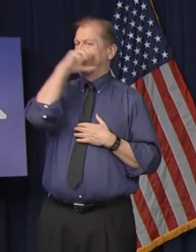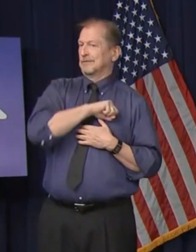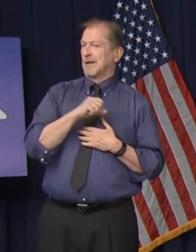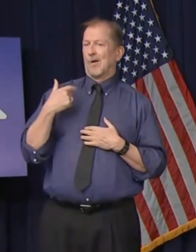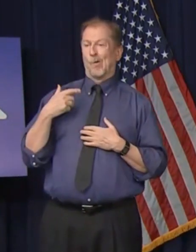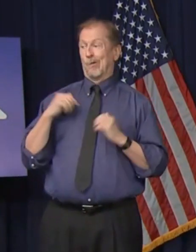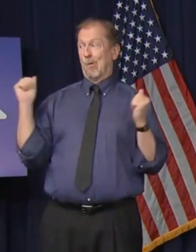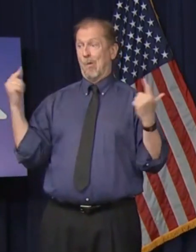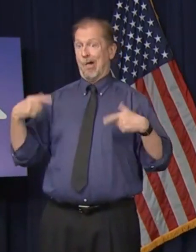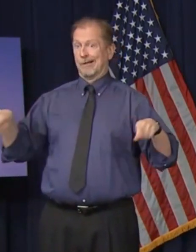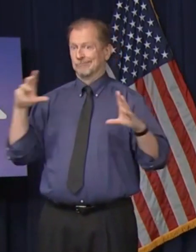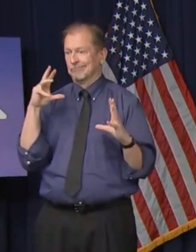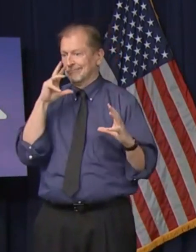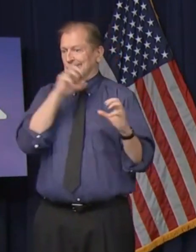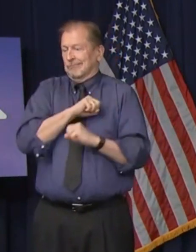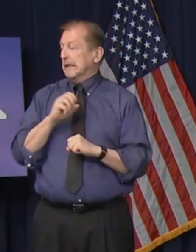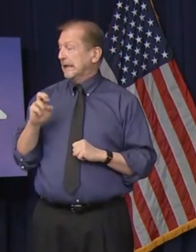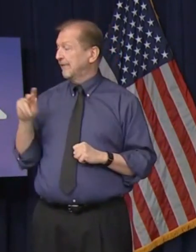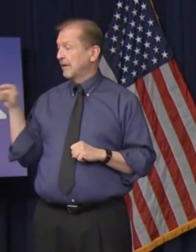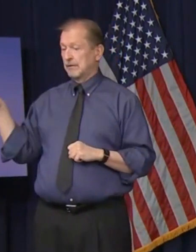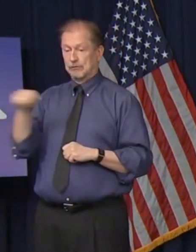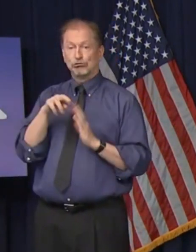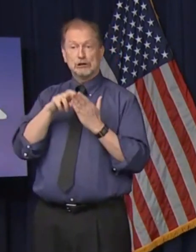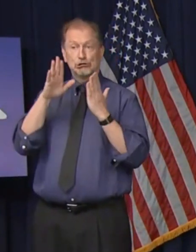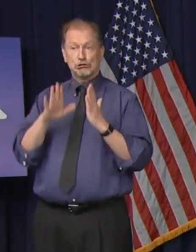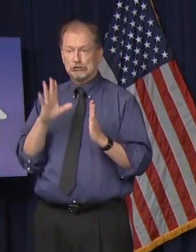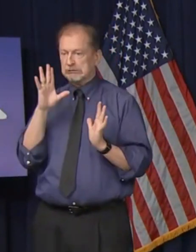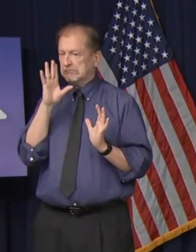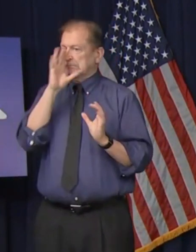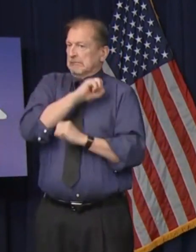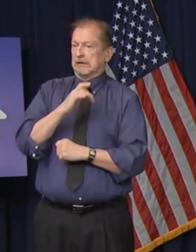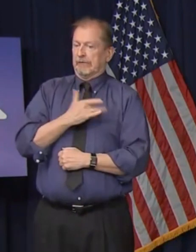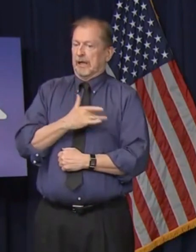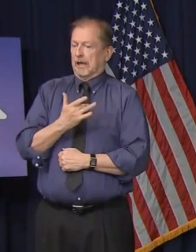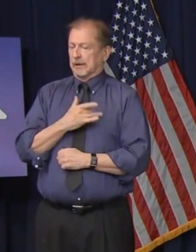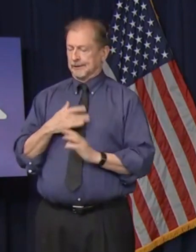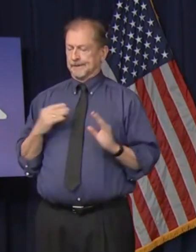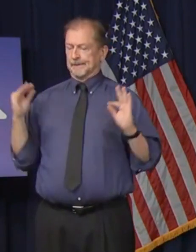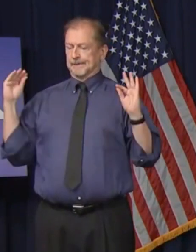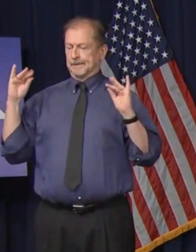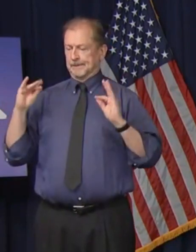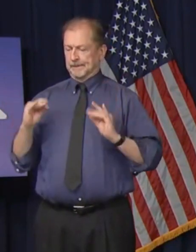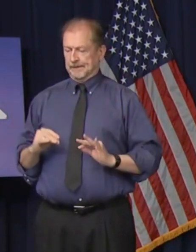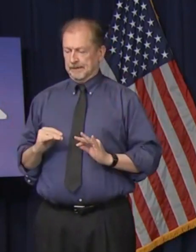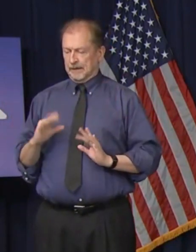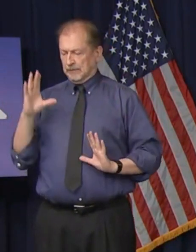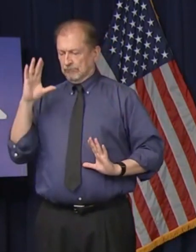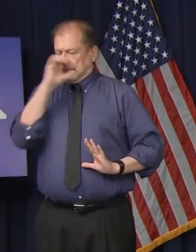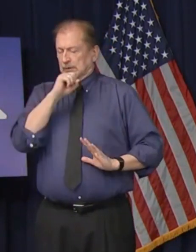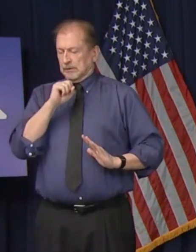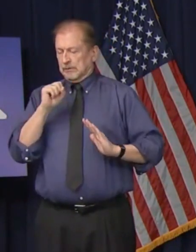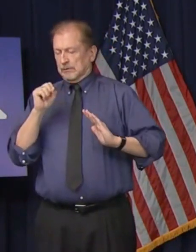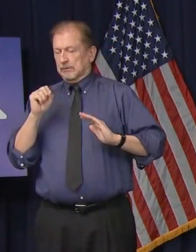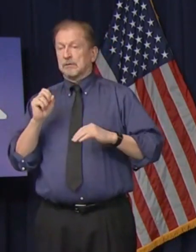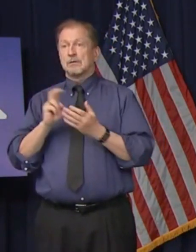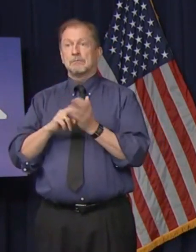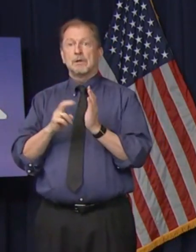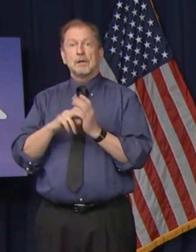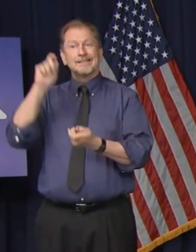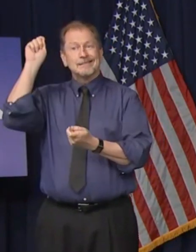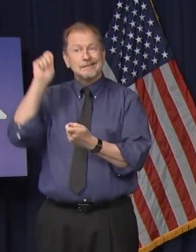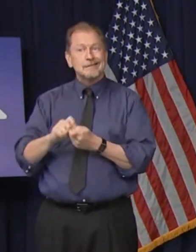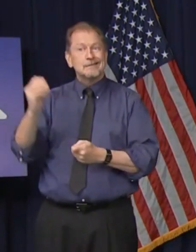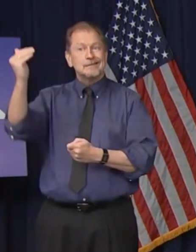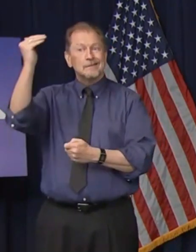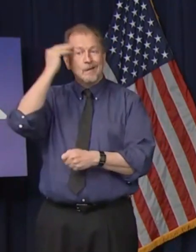all are, even the modelers are estimating. And the purpose for the estimating isn't so much that we know